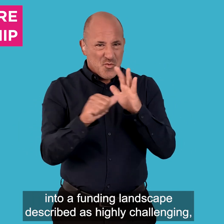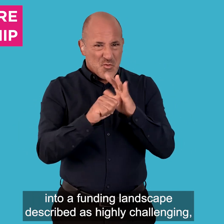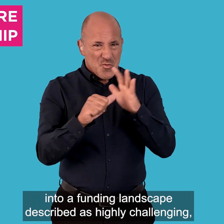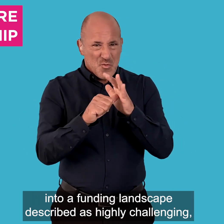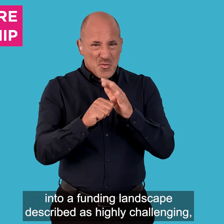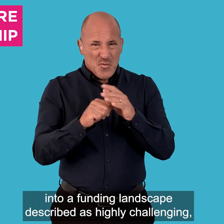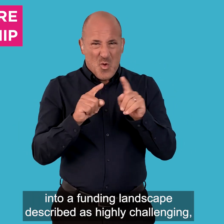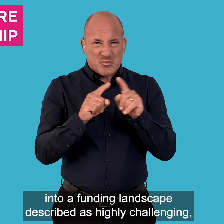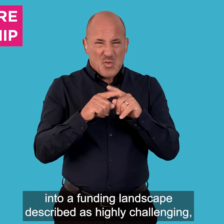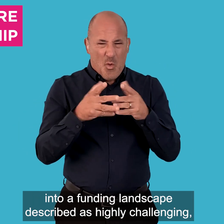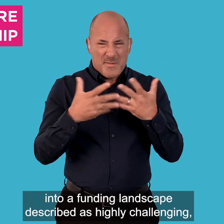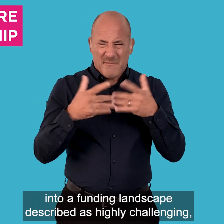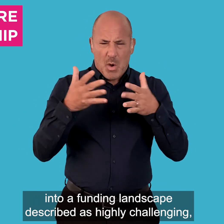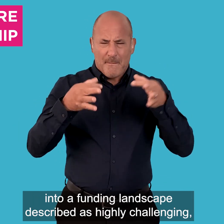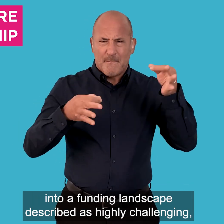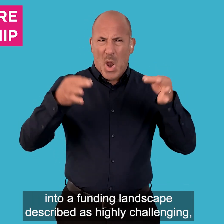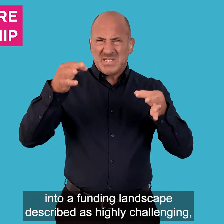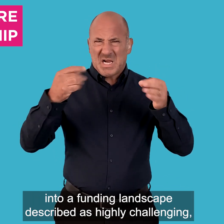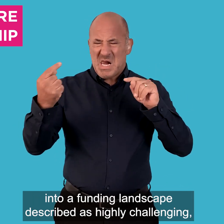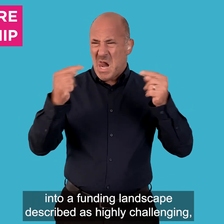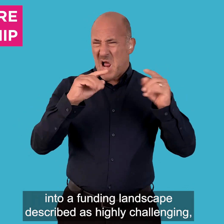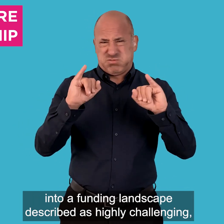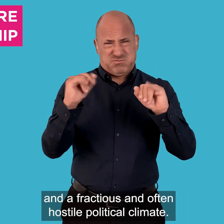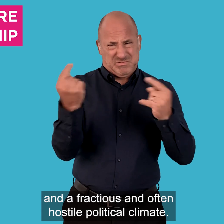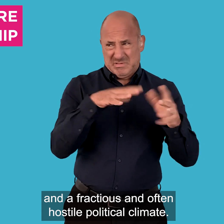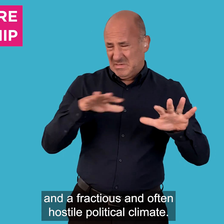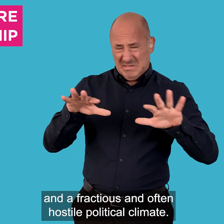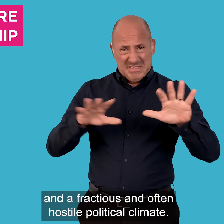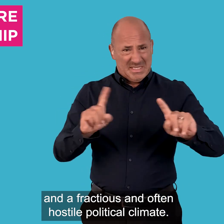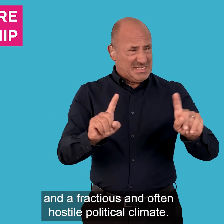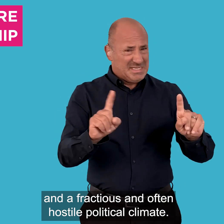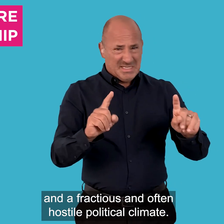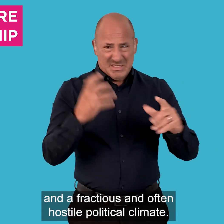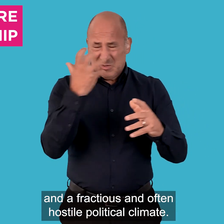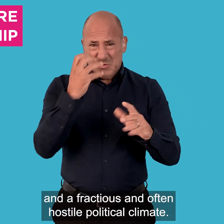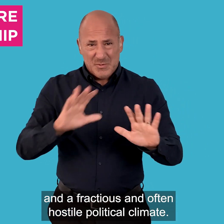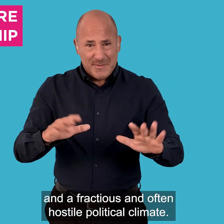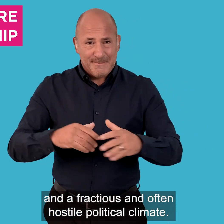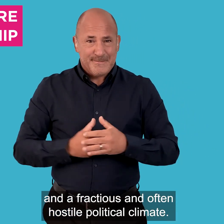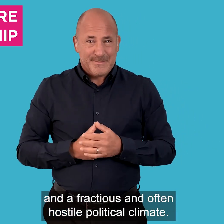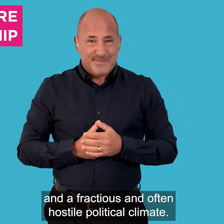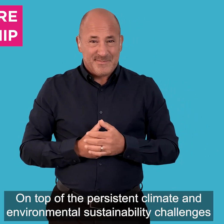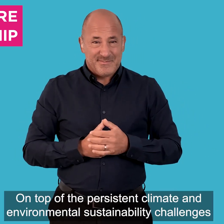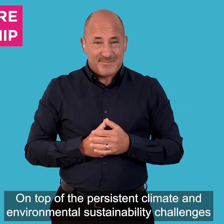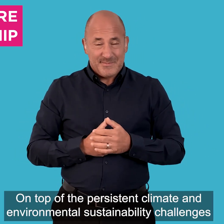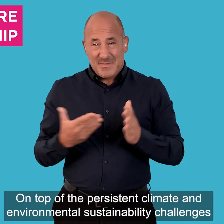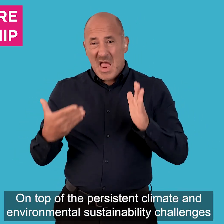into a funding landscape described as highly challenging and a fractious and often hostile political